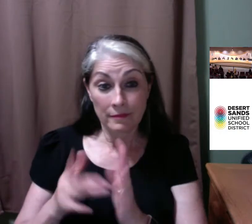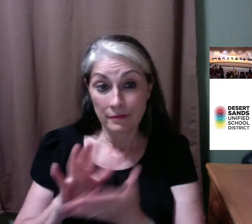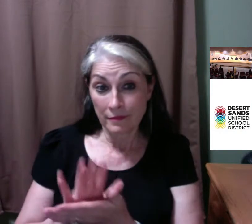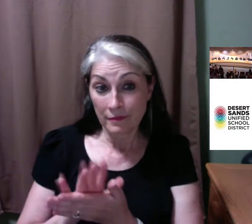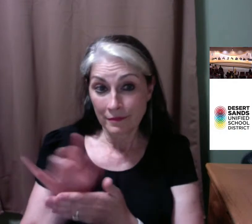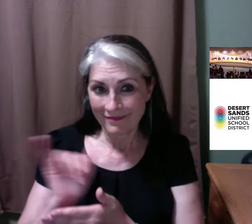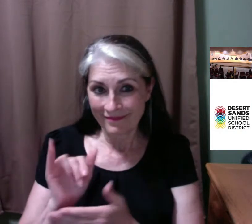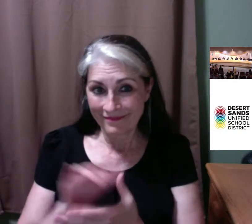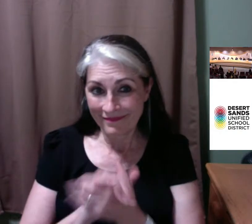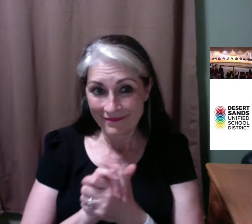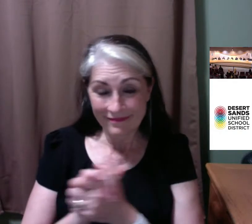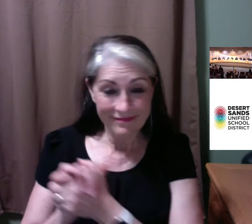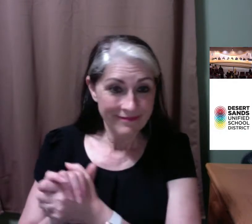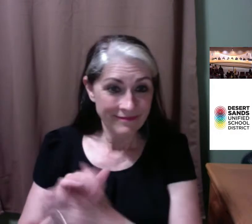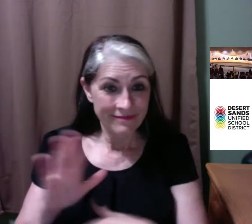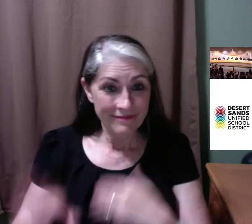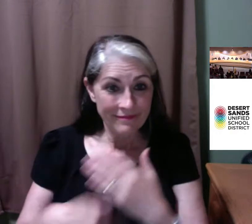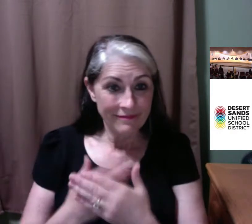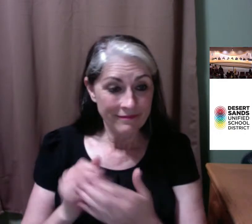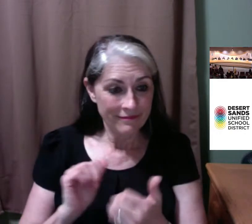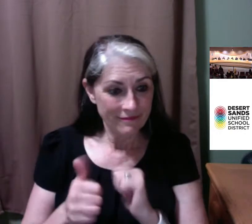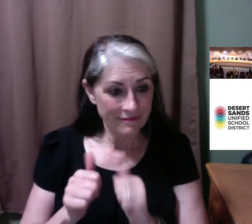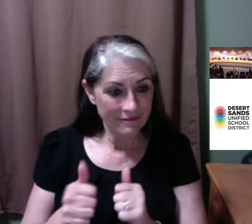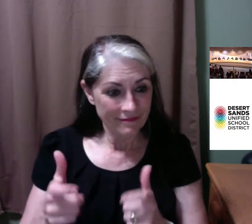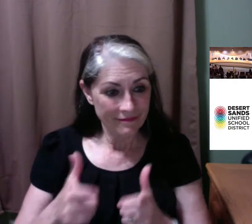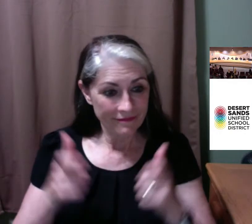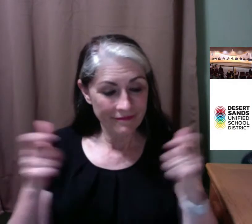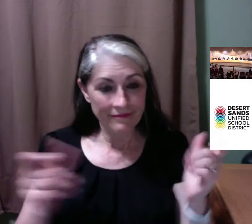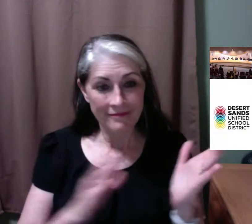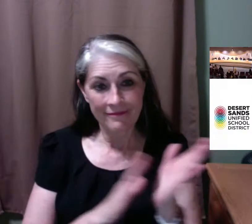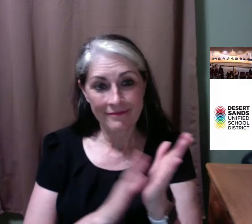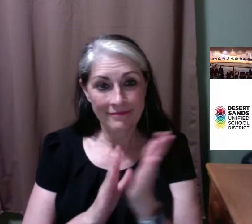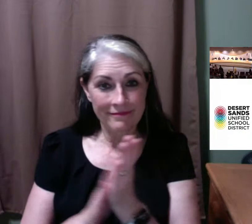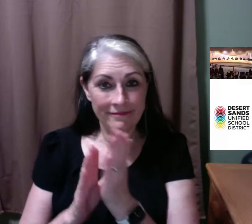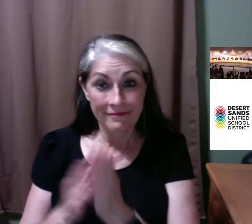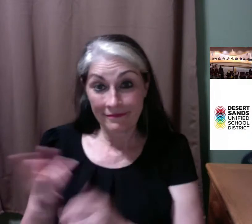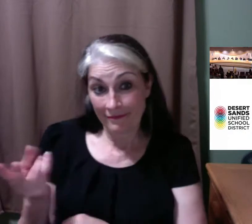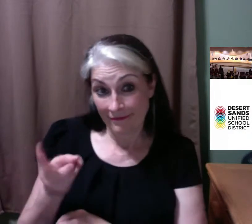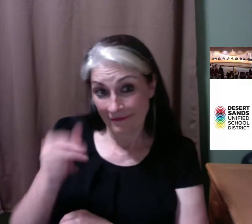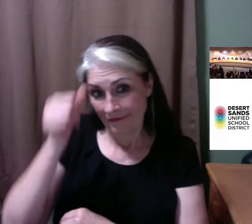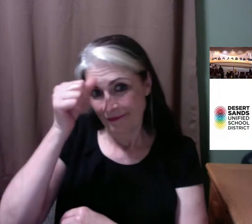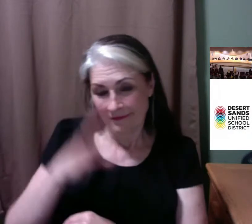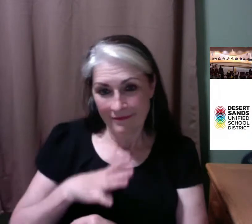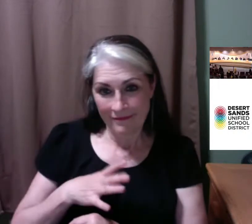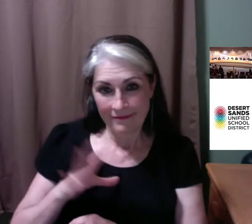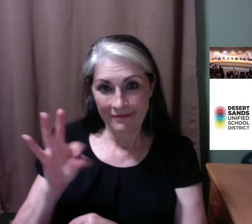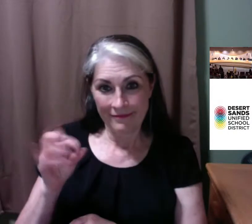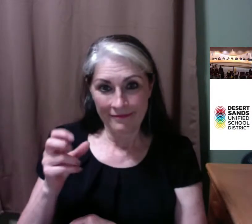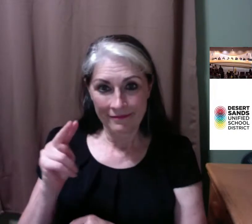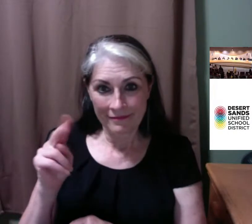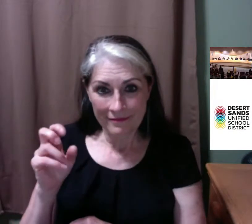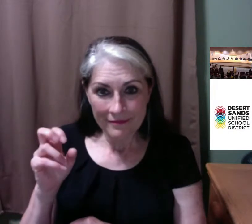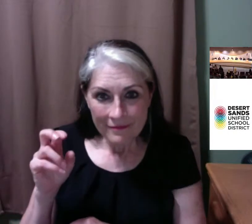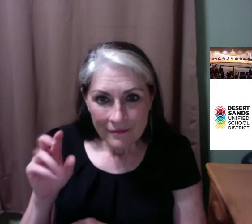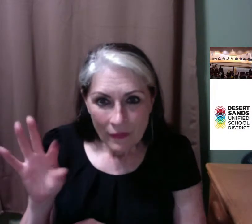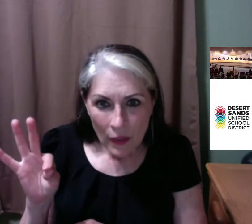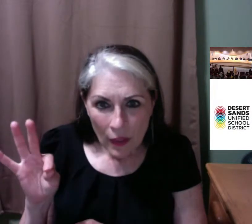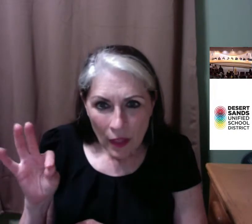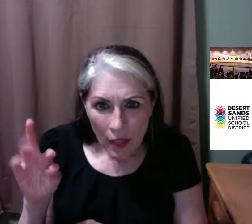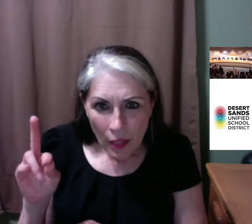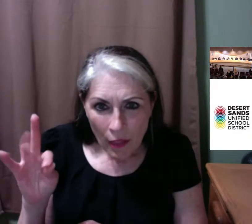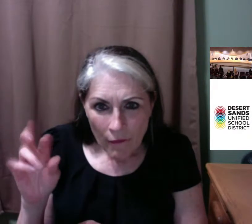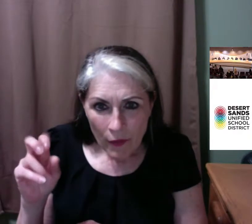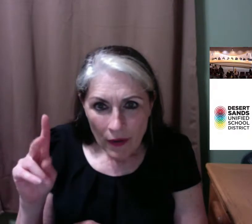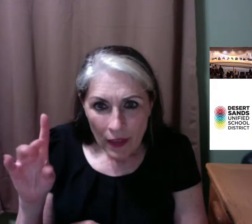So congratulations to all the competitors, and a huge shout out to these two gentlemen, Fernando Air Fighter